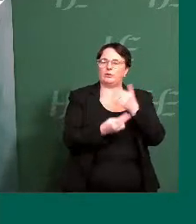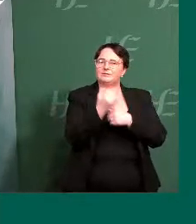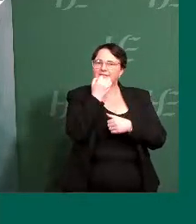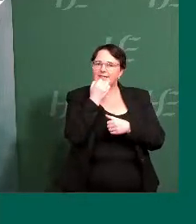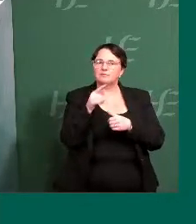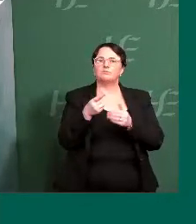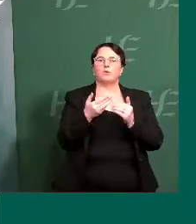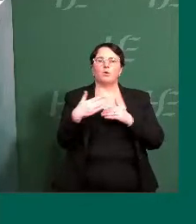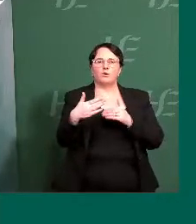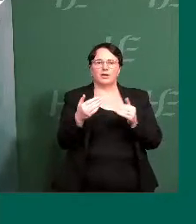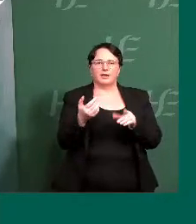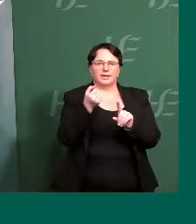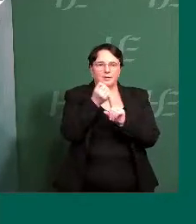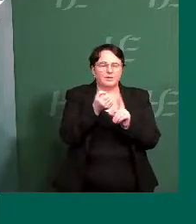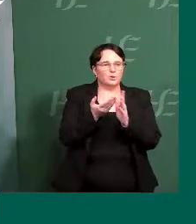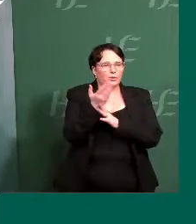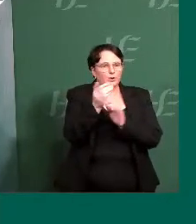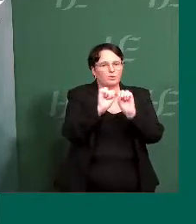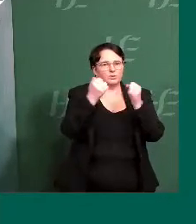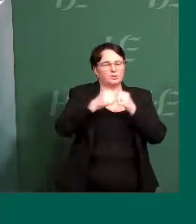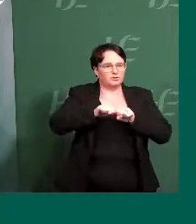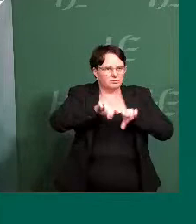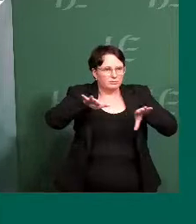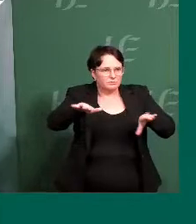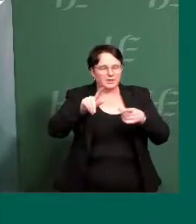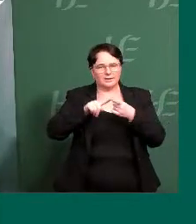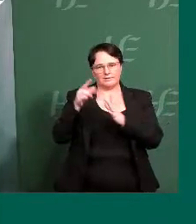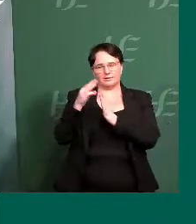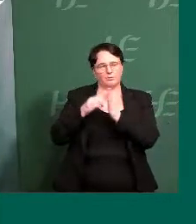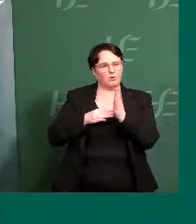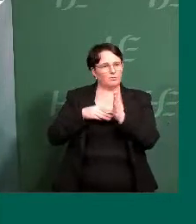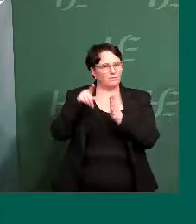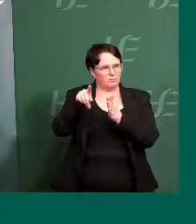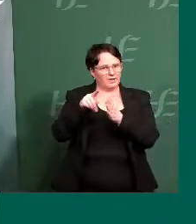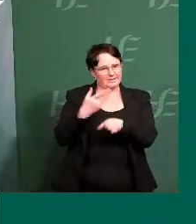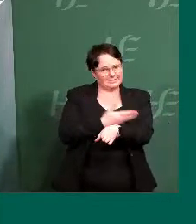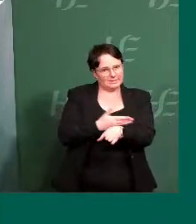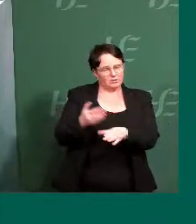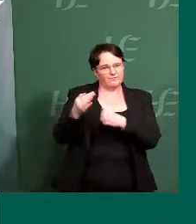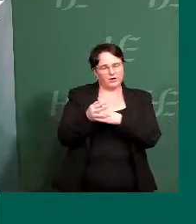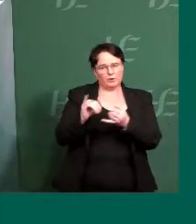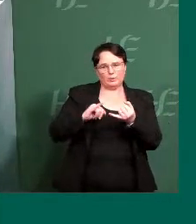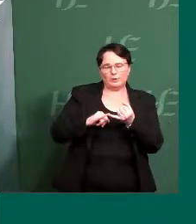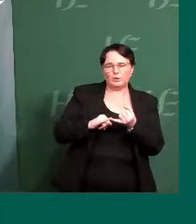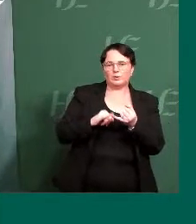social media. We've commenced the programme for those people who were